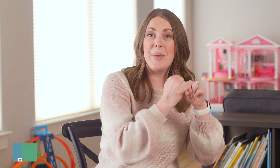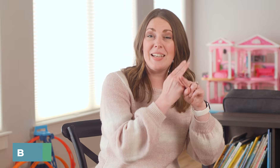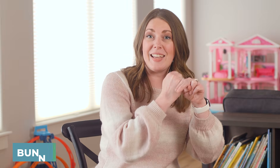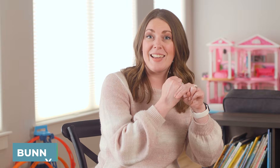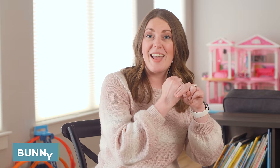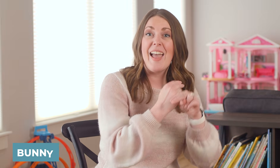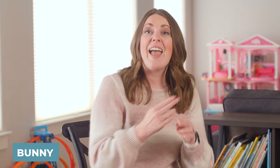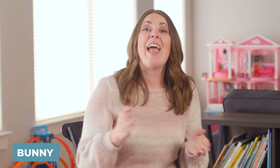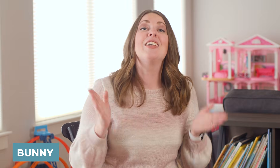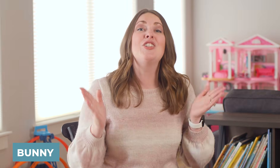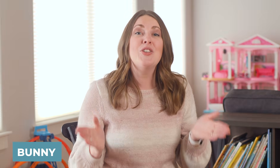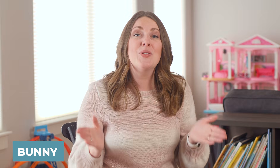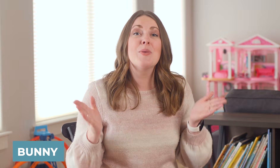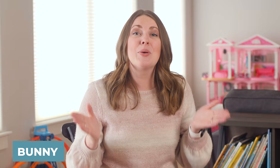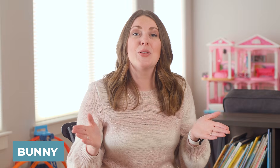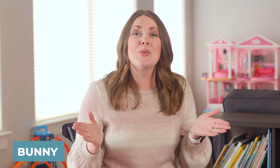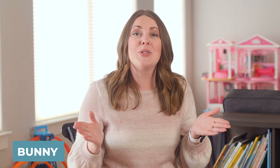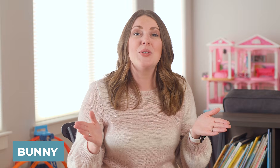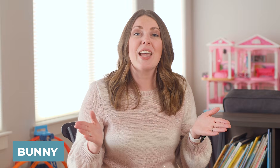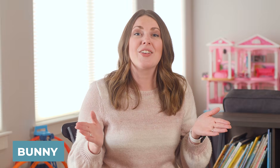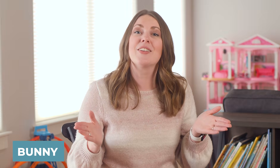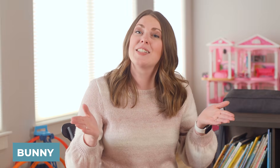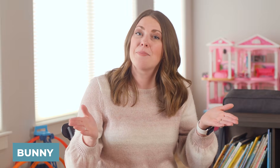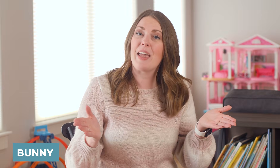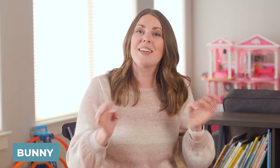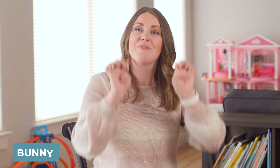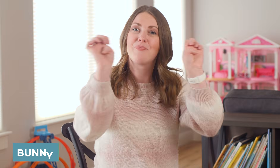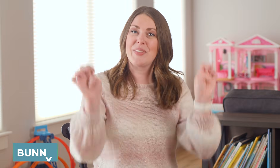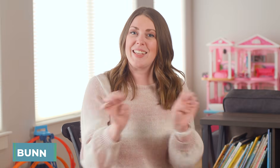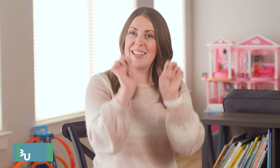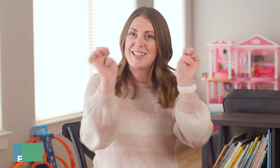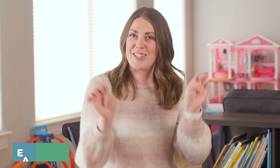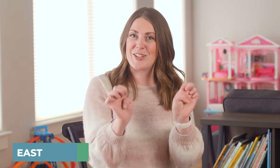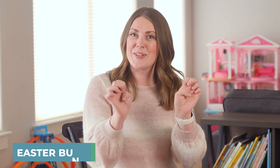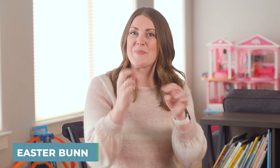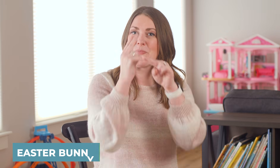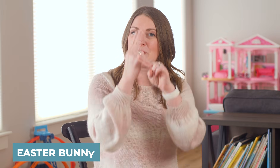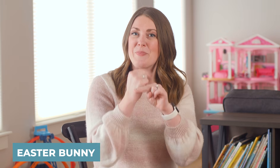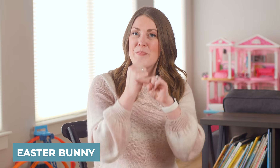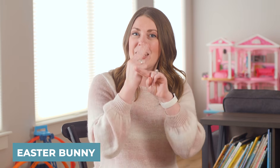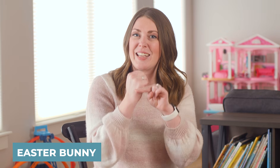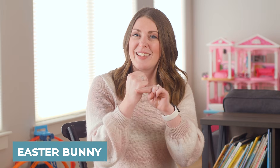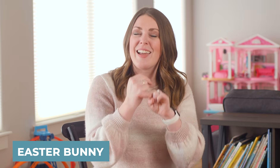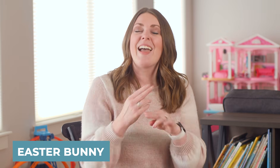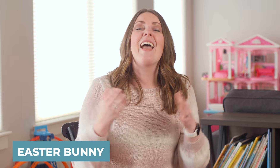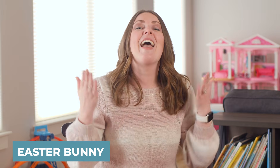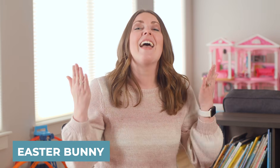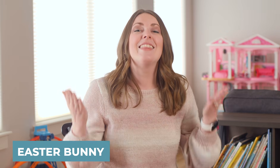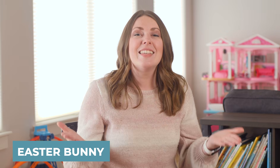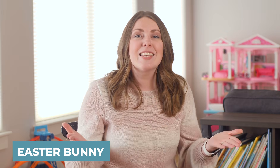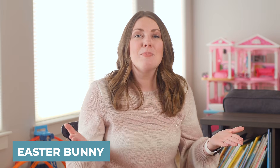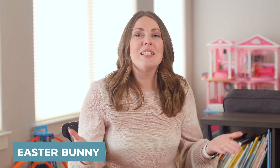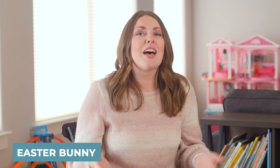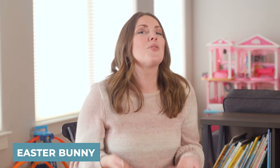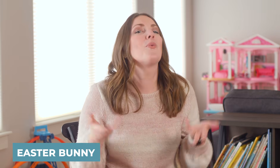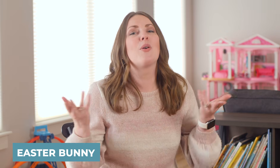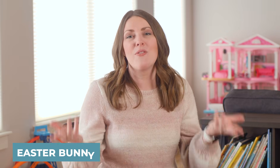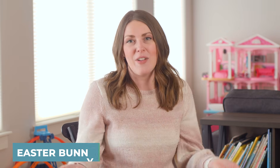bunny. And you can put those two together to make Easter bunny. And this can be done with